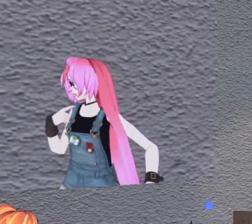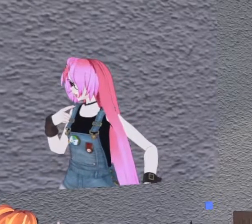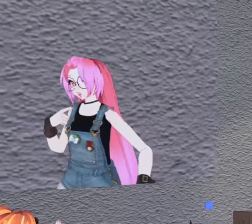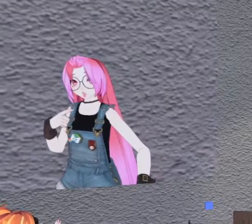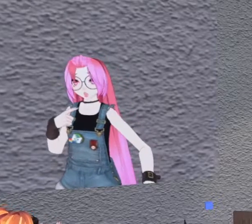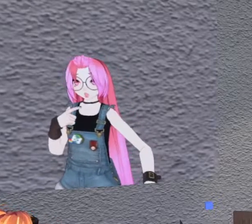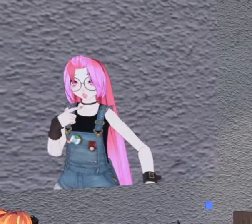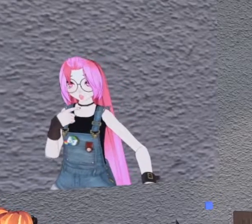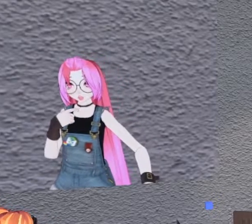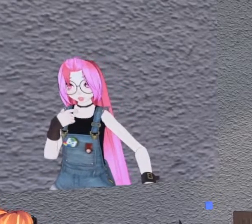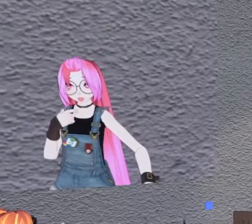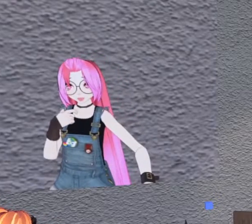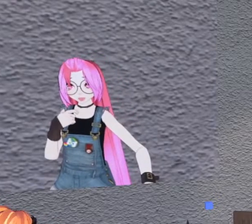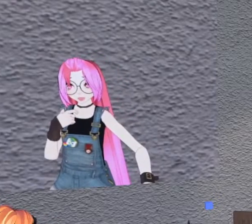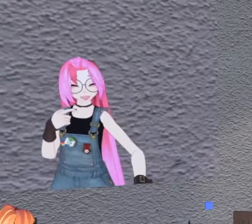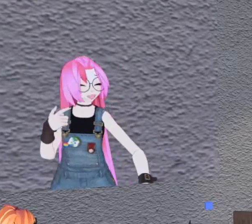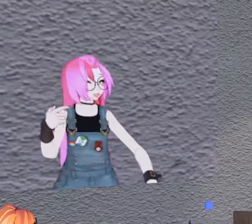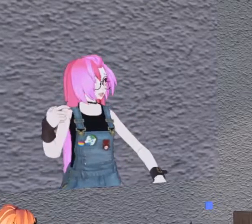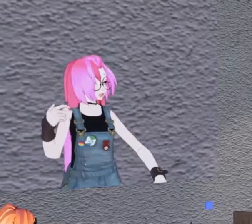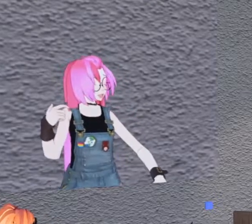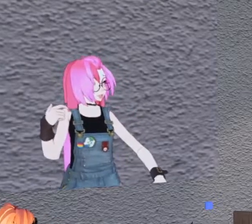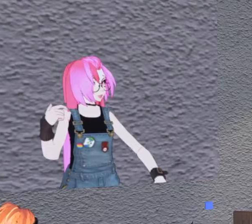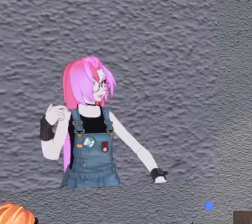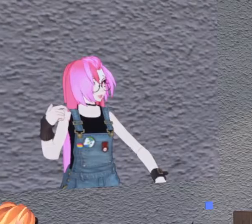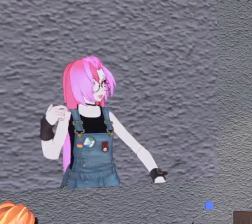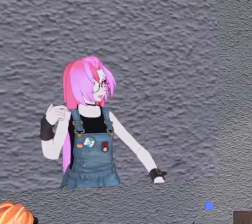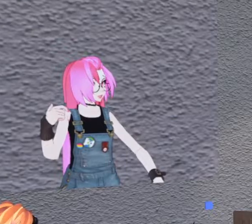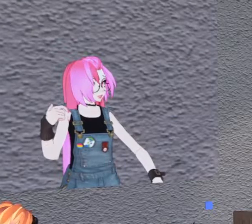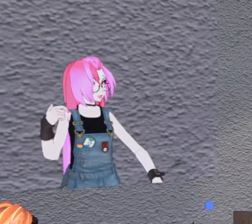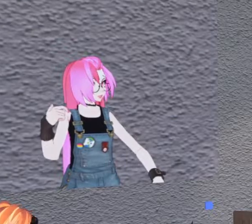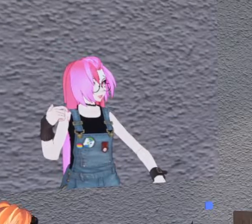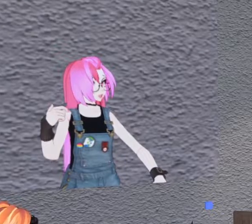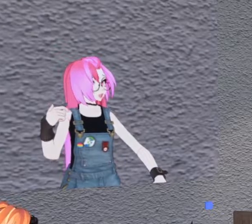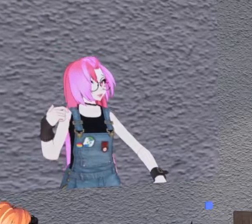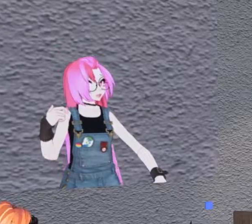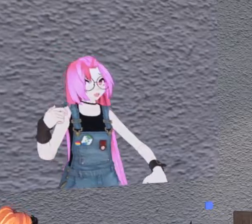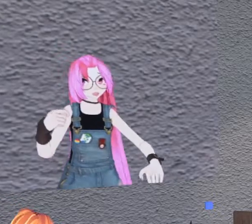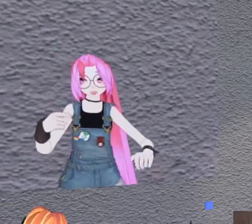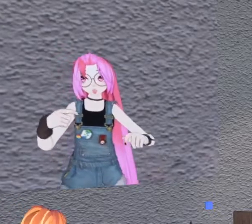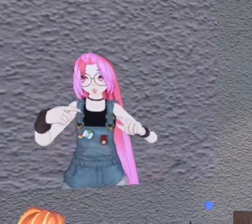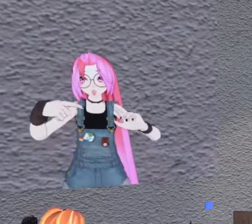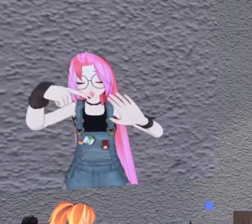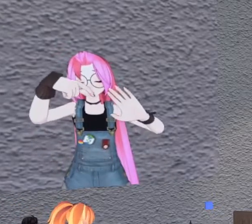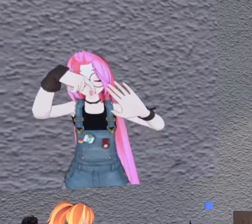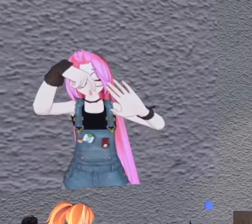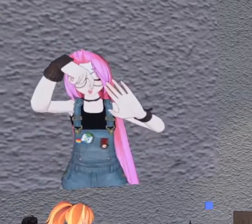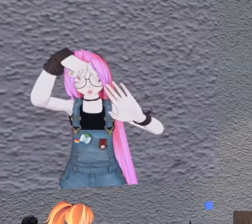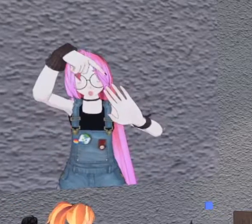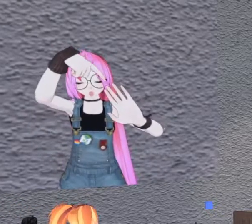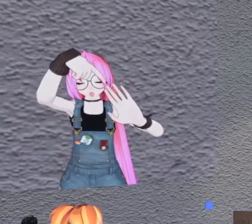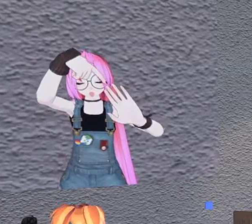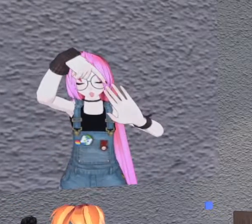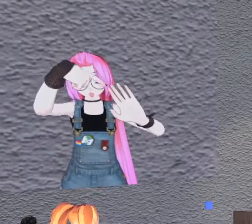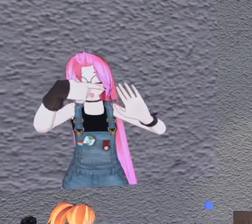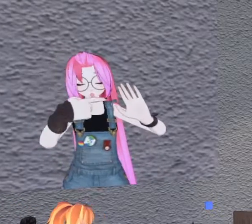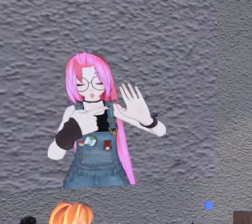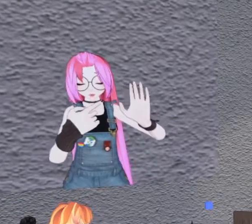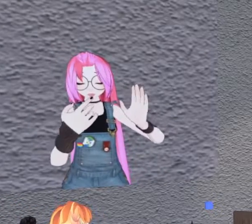I don't know how you'd sign that with Could you Y. just do the pointing at middle fingers then, like Yeah, middle you'd have to then... do. This is my middle finger, and